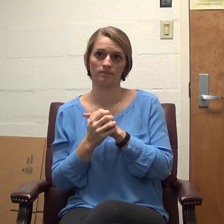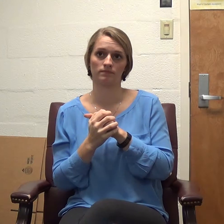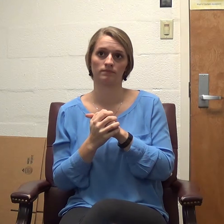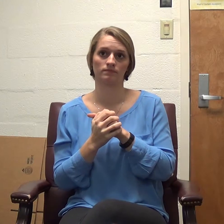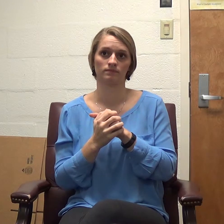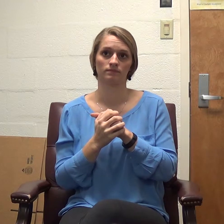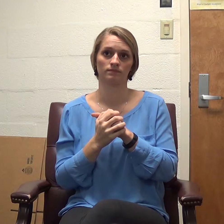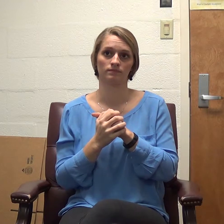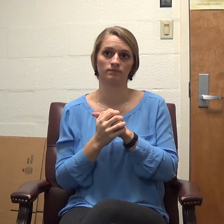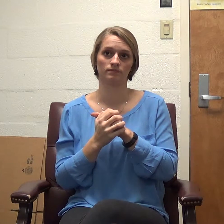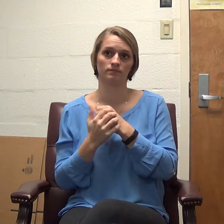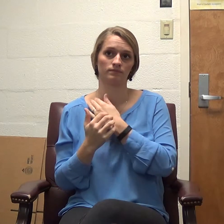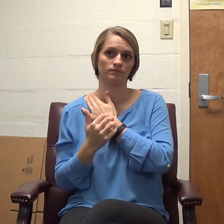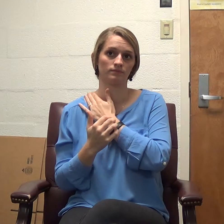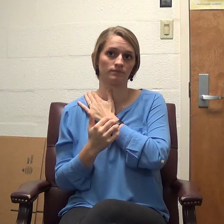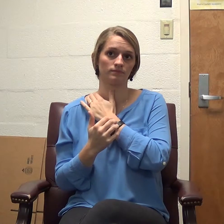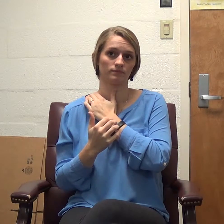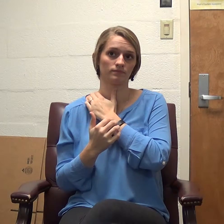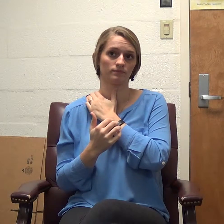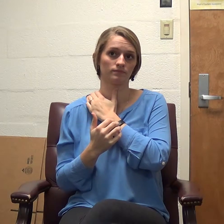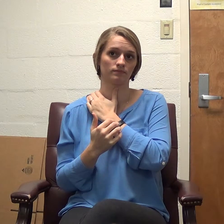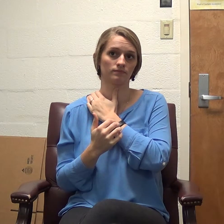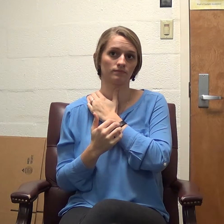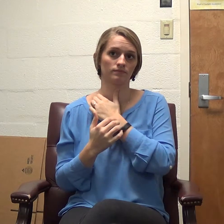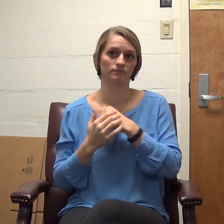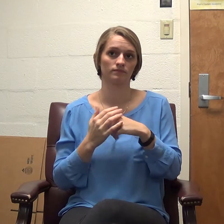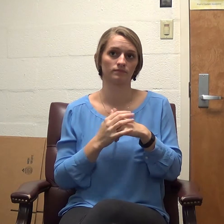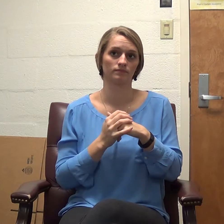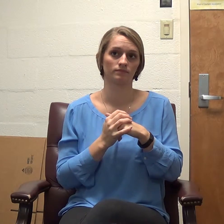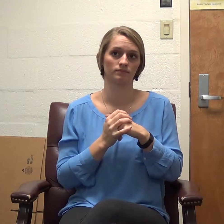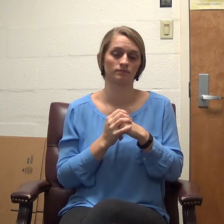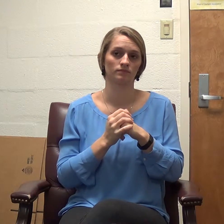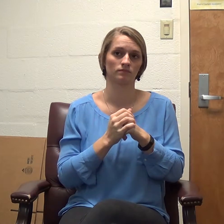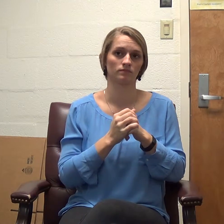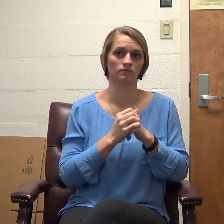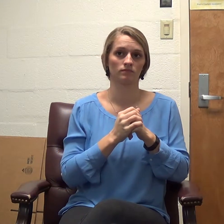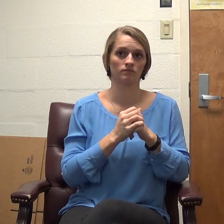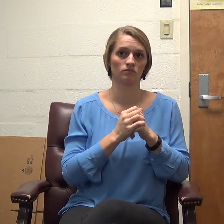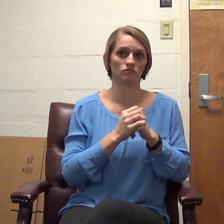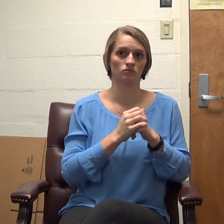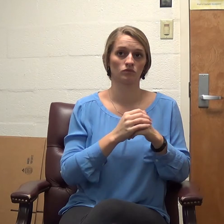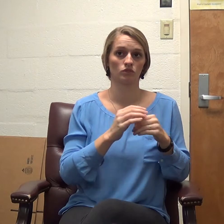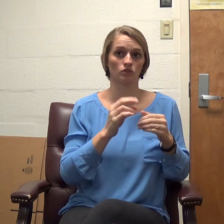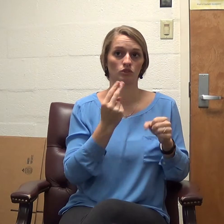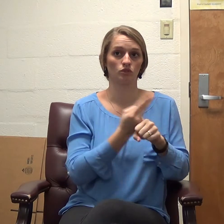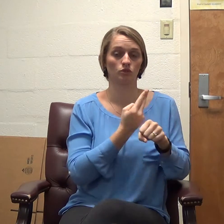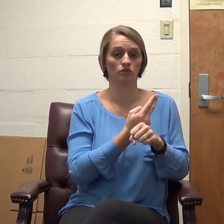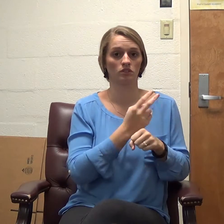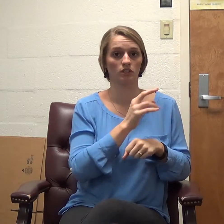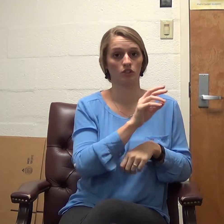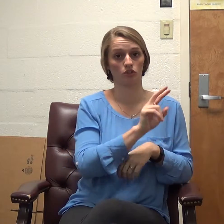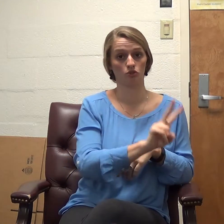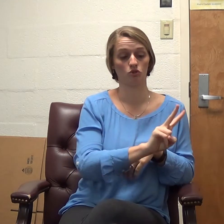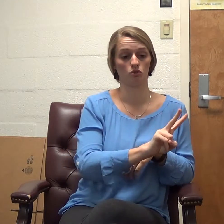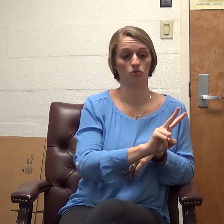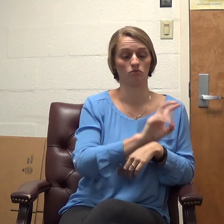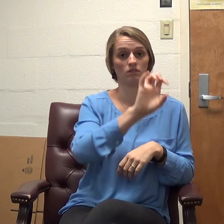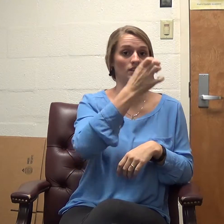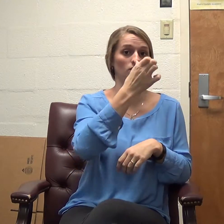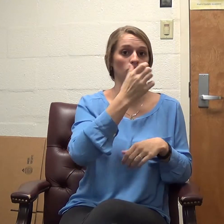Powers of 2 are always very interesting. It's especially interesting if you one day go into computer science. So 2 to the 4th power,